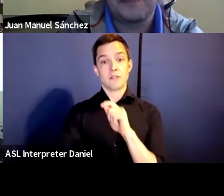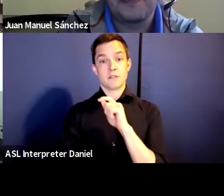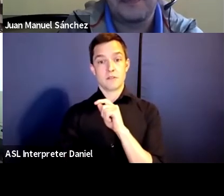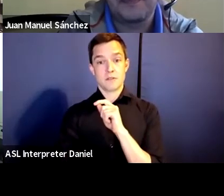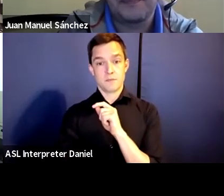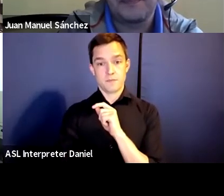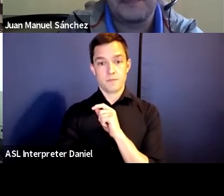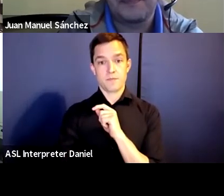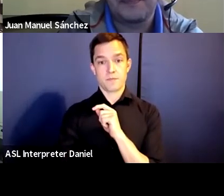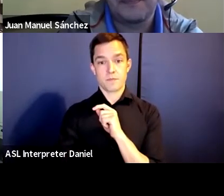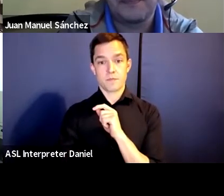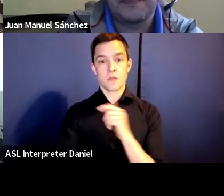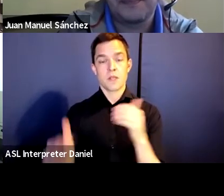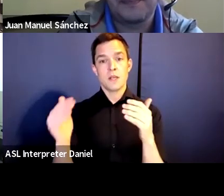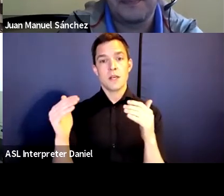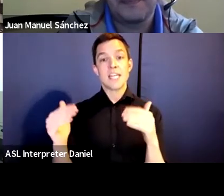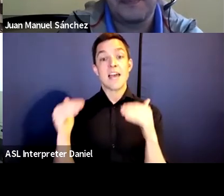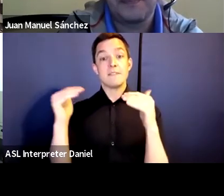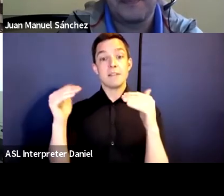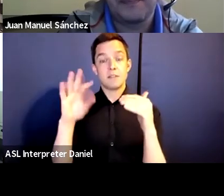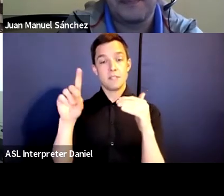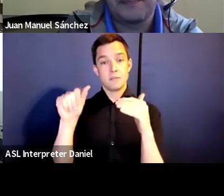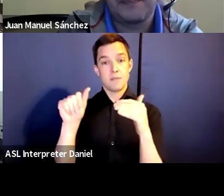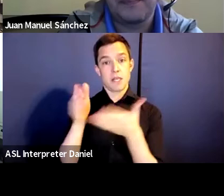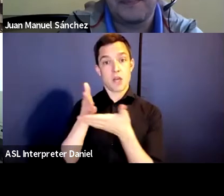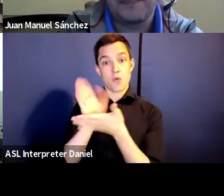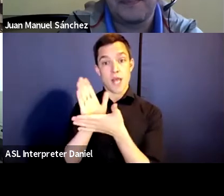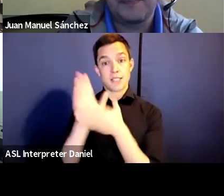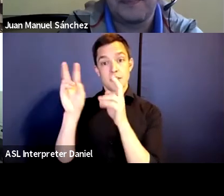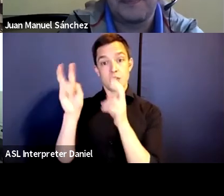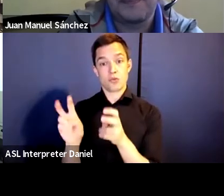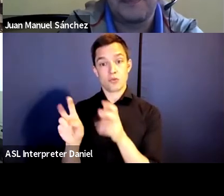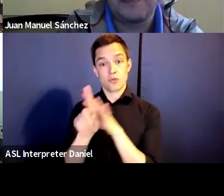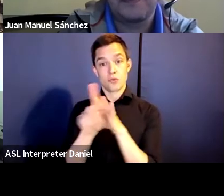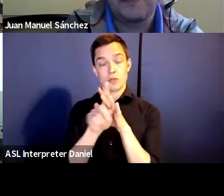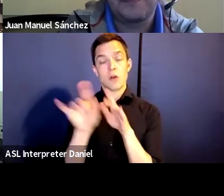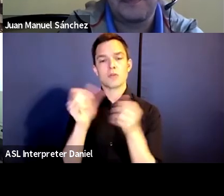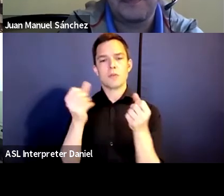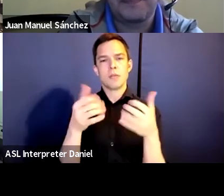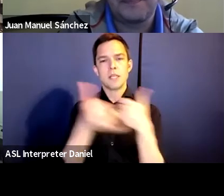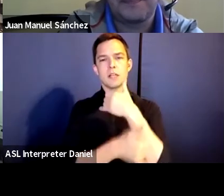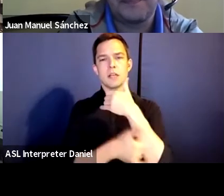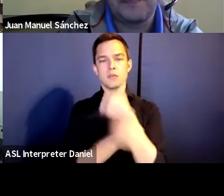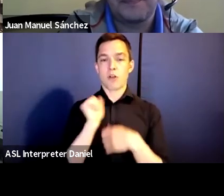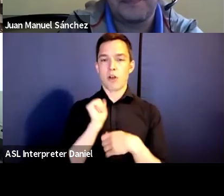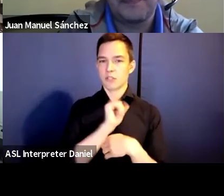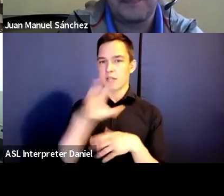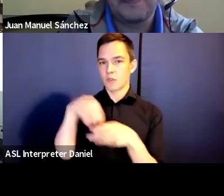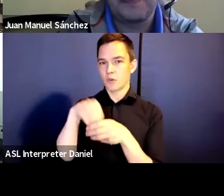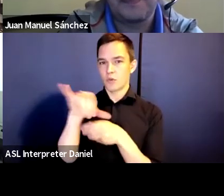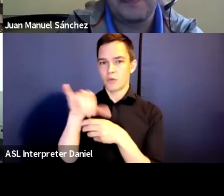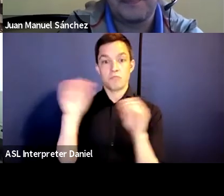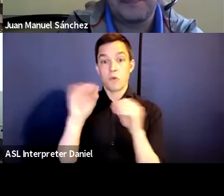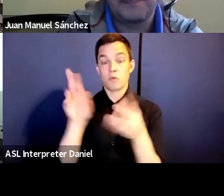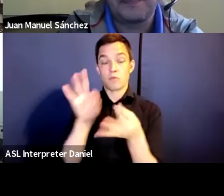an elevation of disability rights issues. And whilst there are many countries, ourselves included. Nobody is perfect on